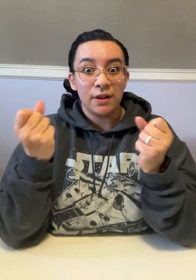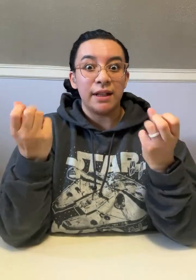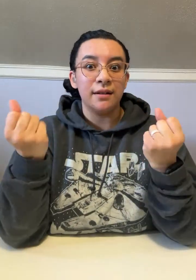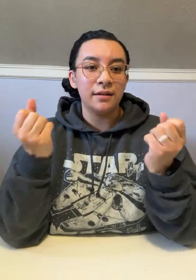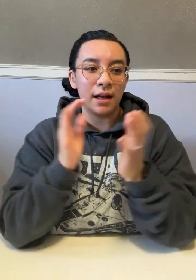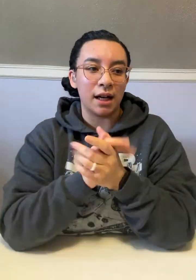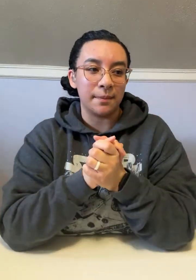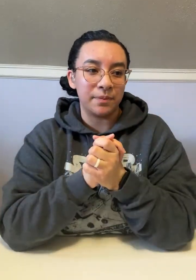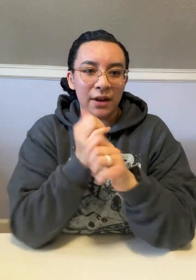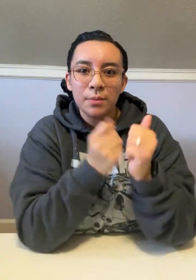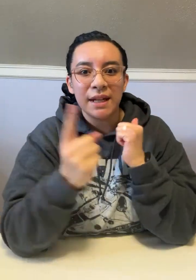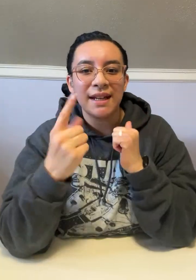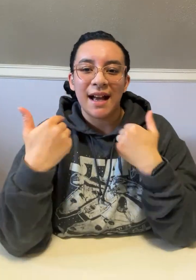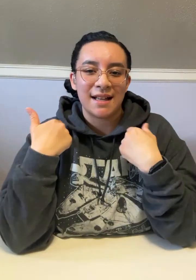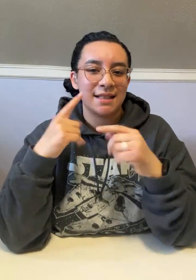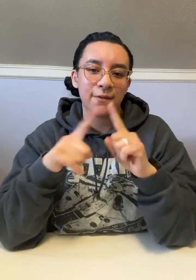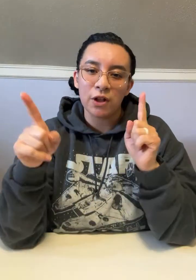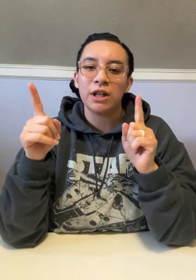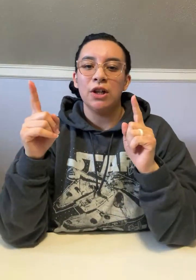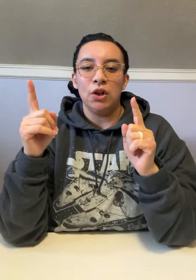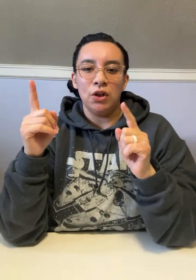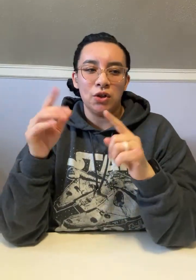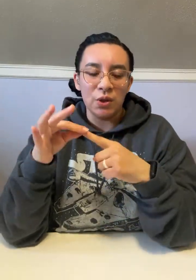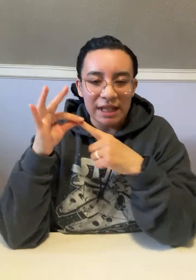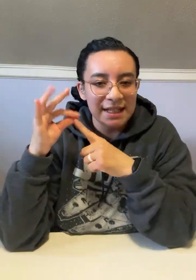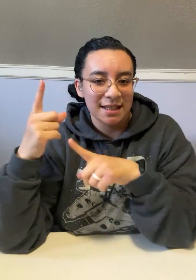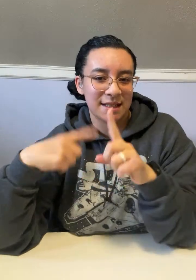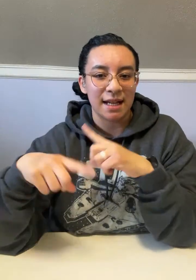differently. Everybody has different unique signs.